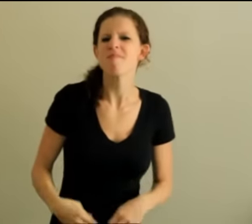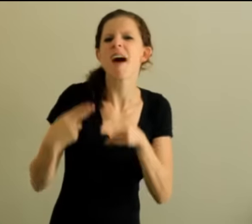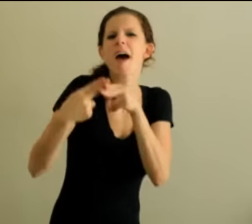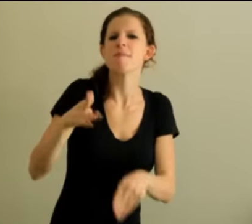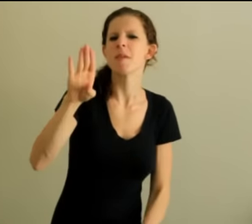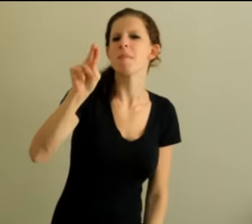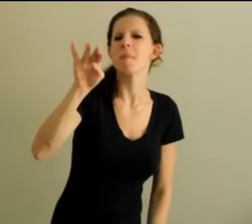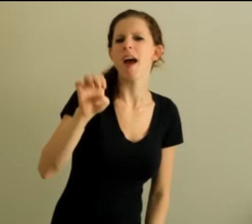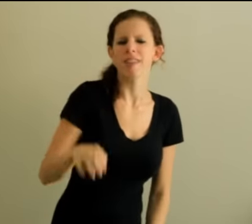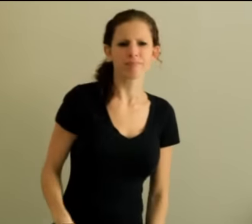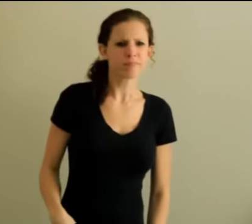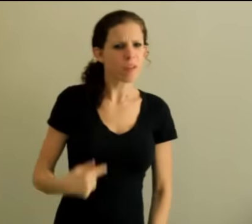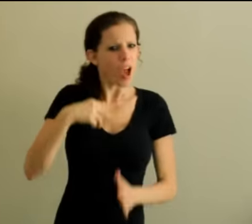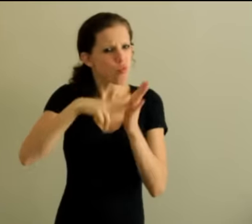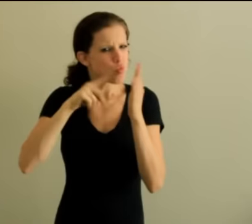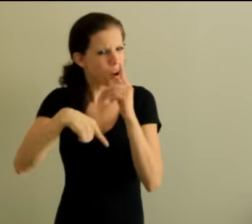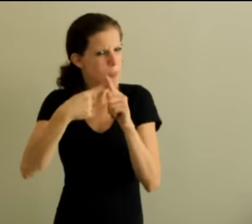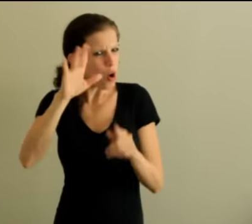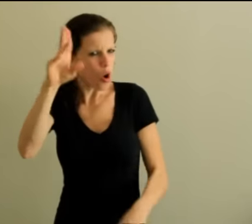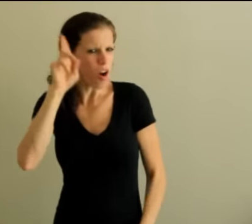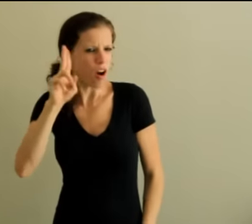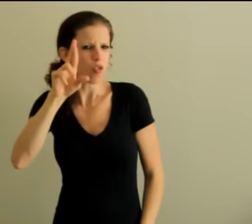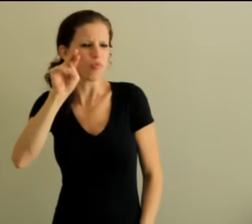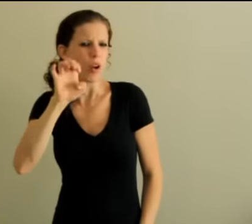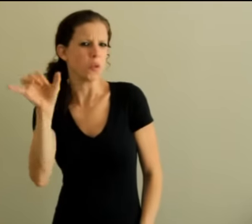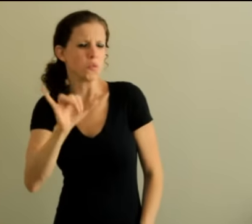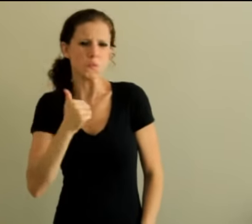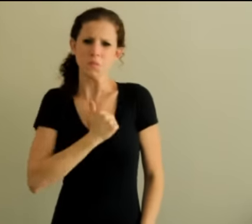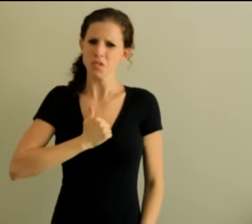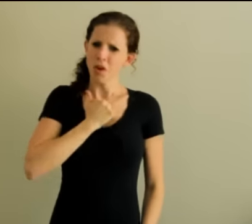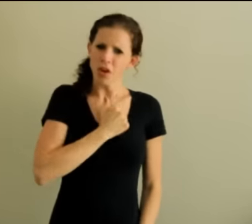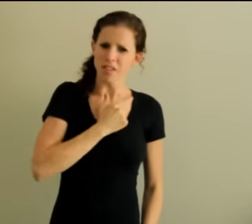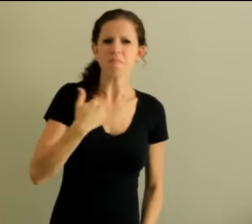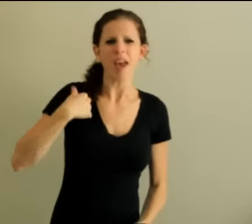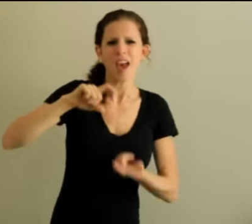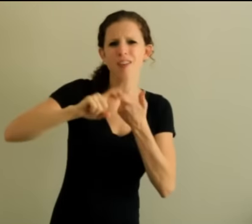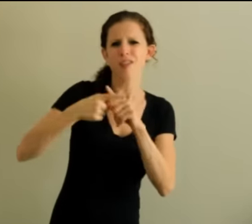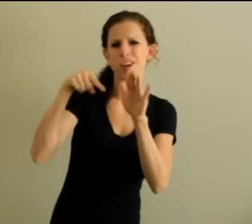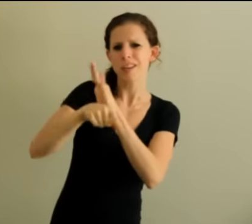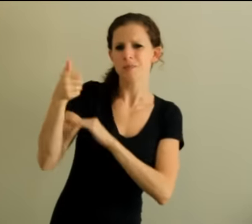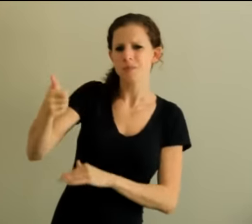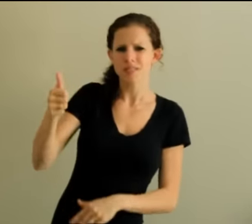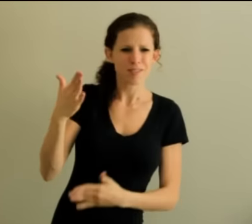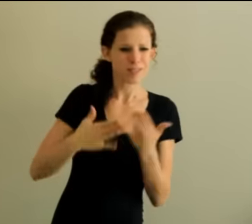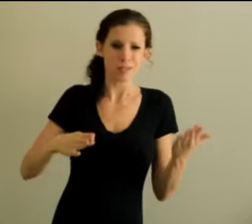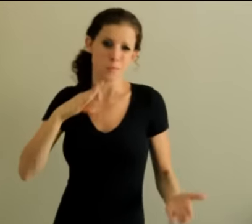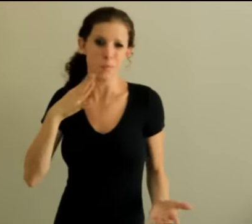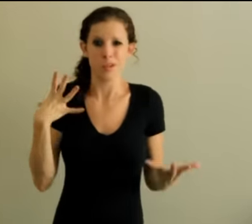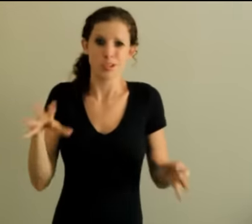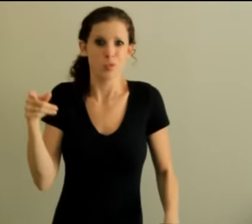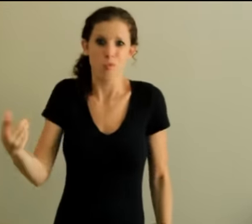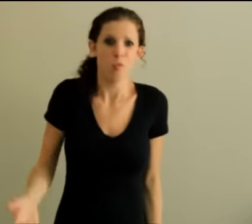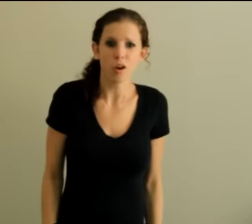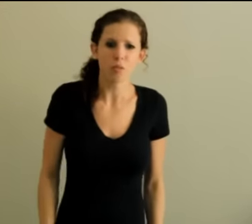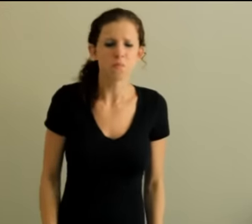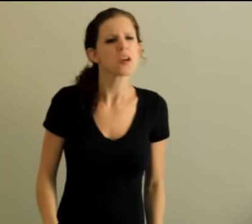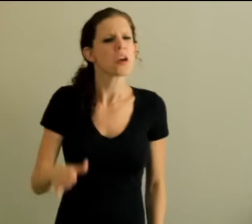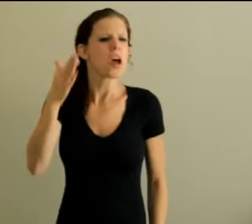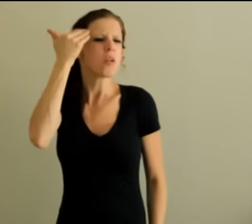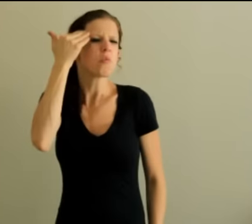call her, I'ma name a Bonnie I read about your uncle Ronnie too, I'm sorry I had a friend kill himself over some bitch who didn't want him I